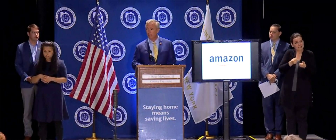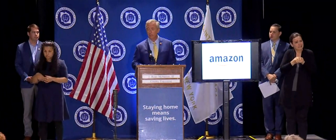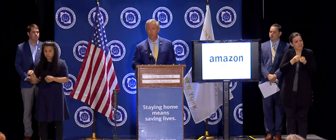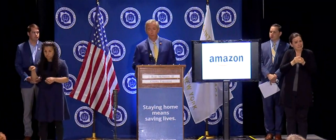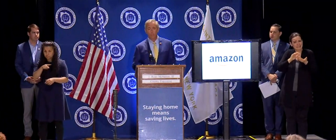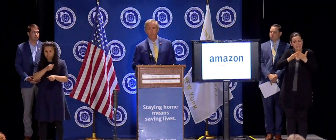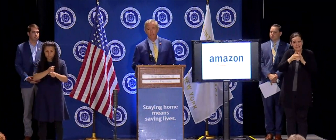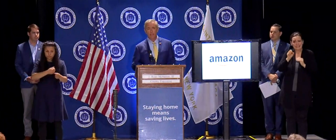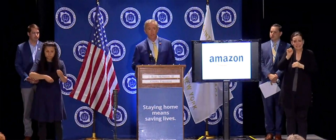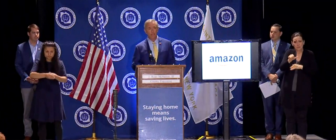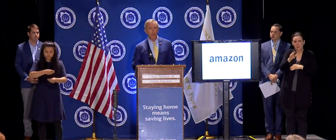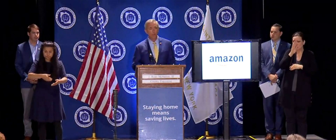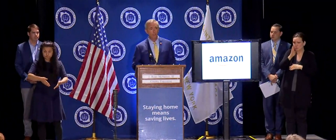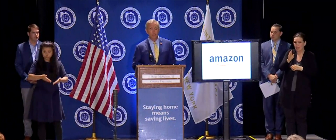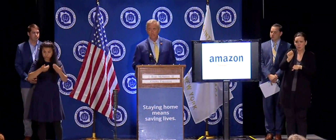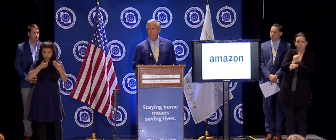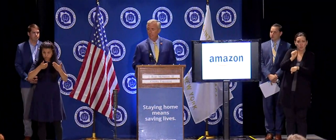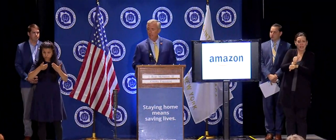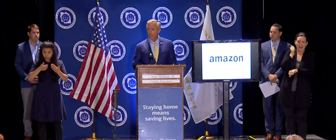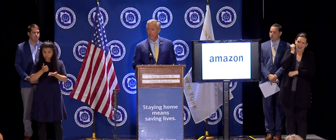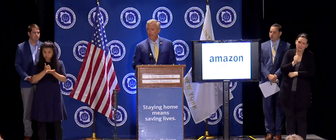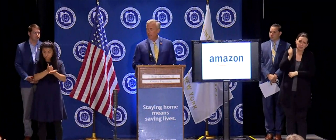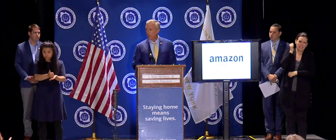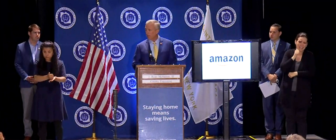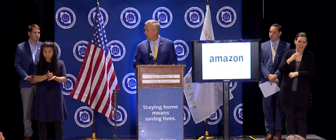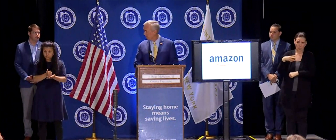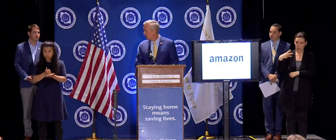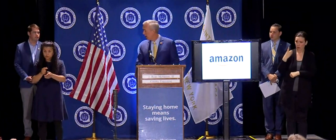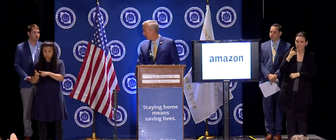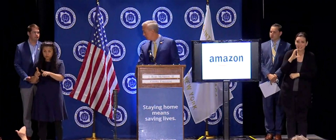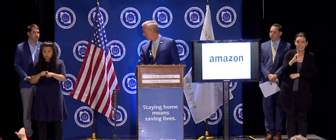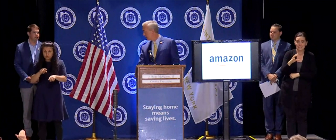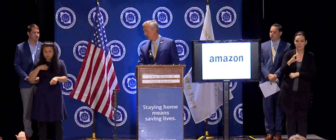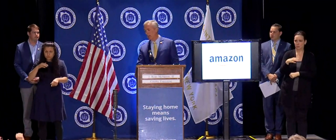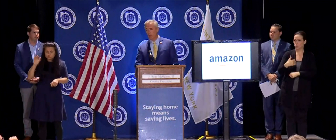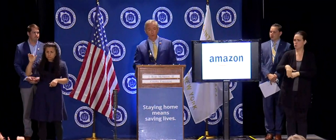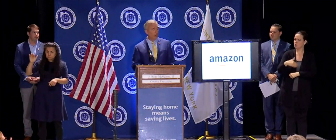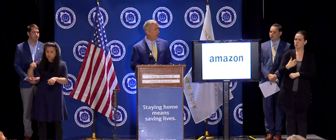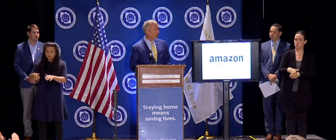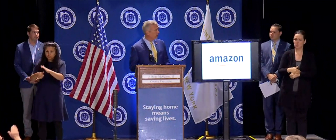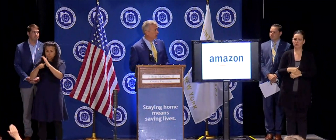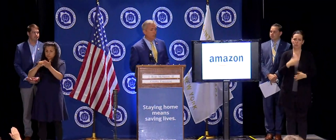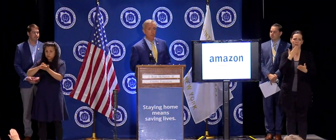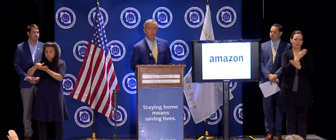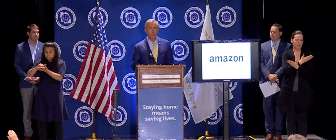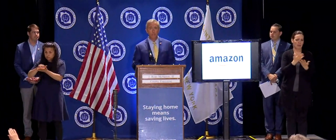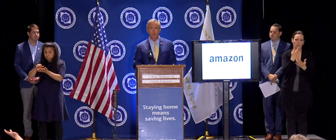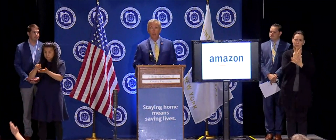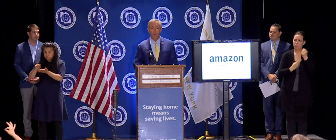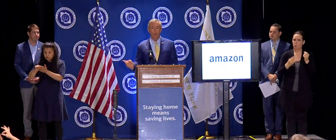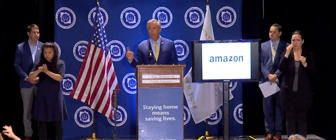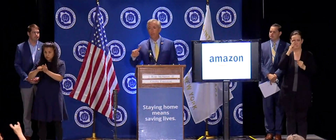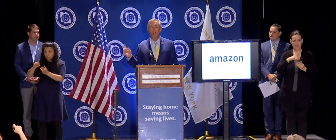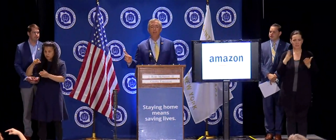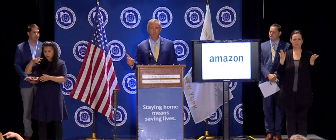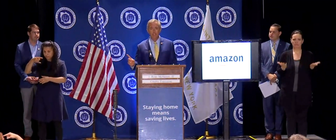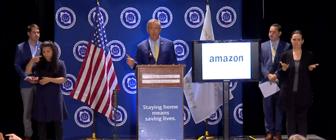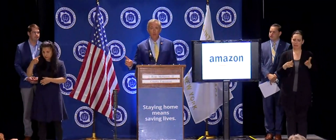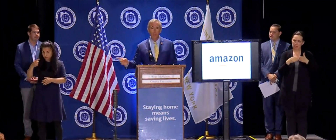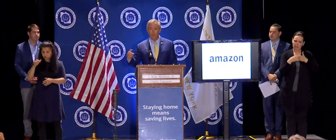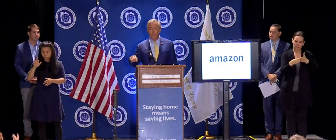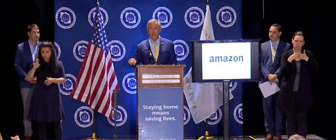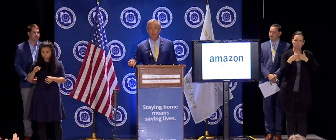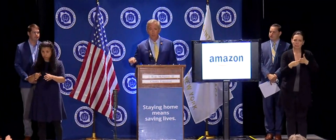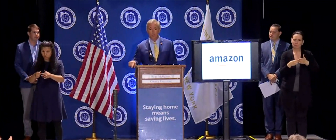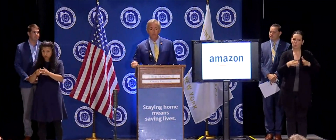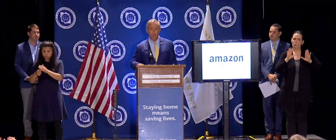need it directly, and we're working on that every day in Washington. And I want to just say thank you to both of them for their superb leadership. We talk all the time,